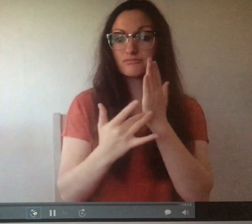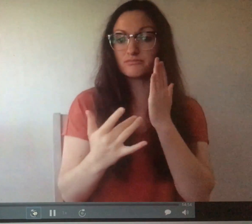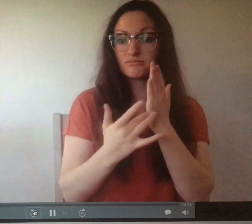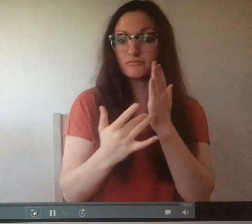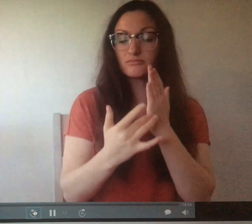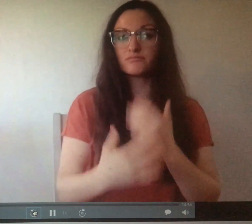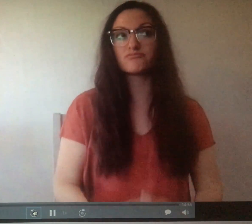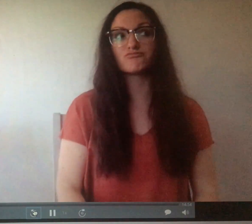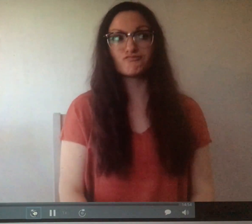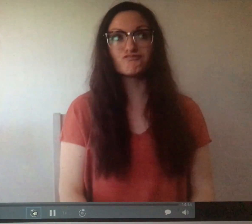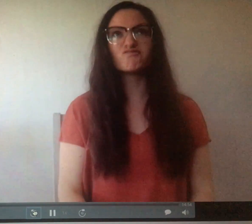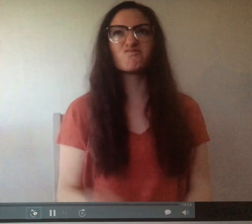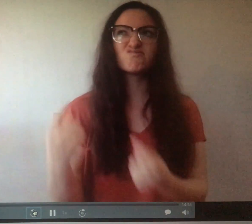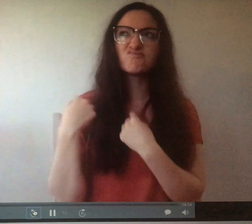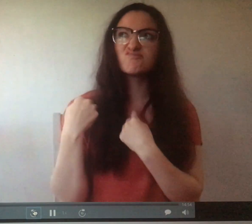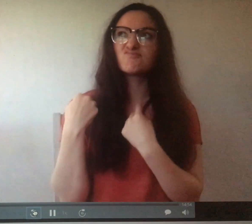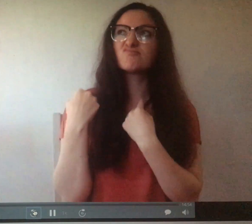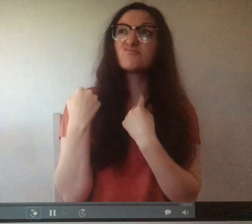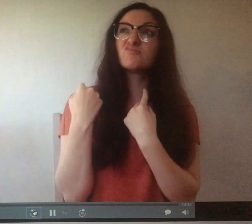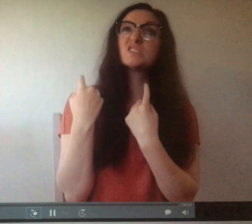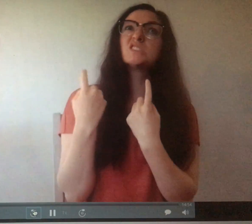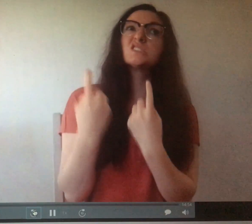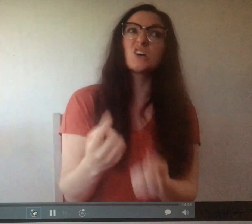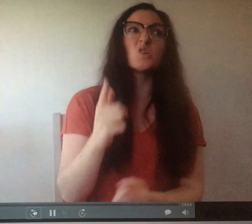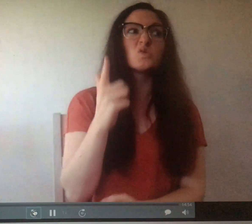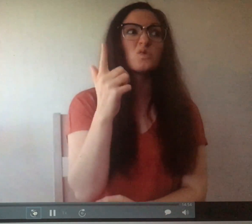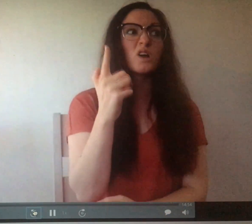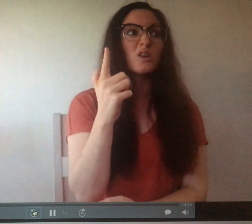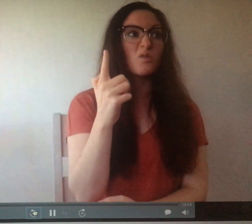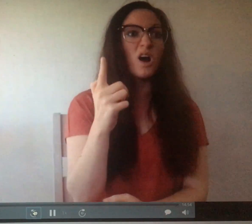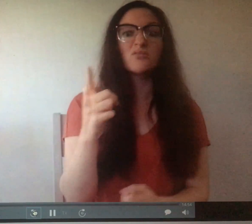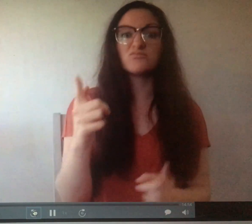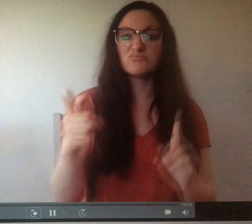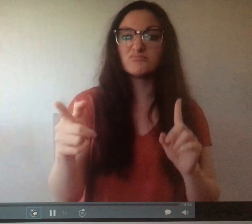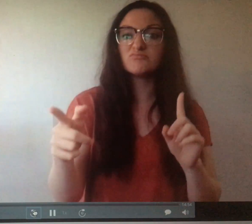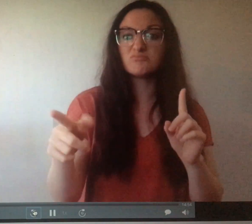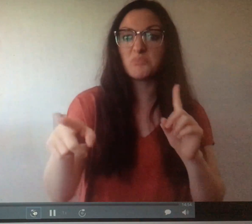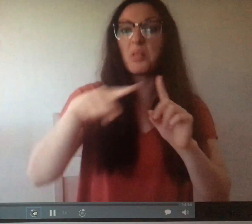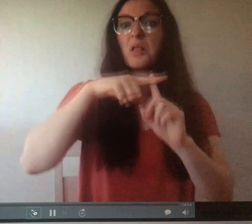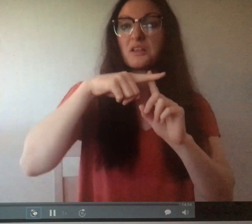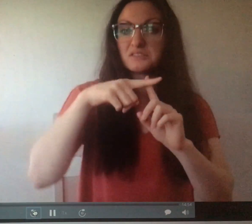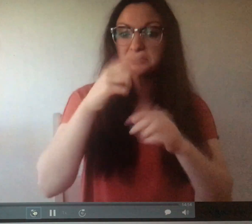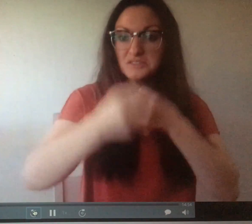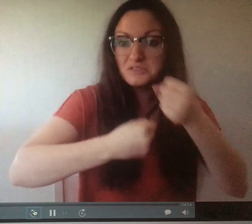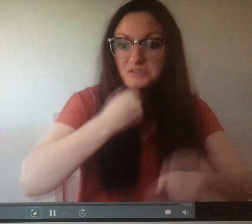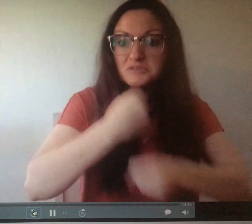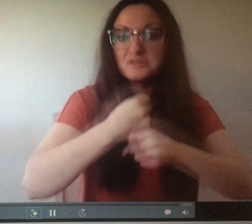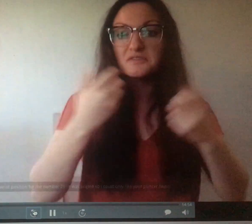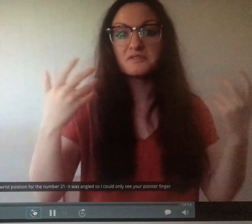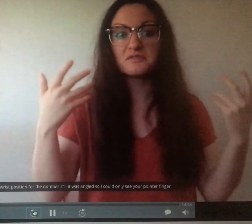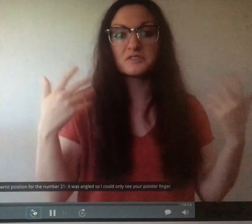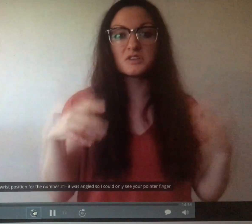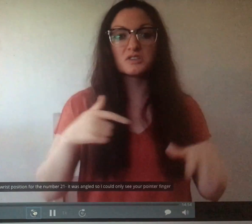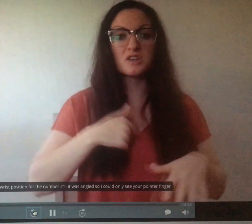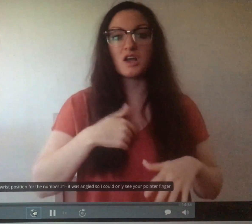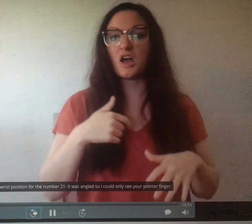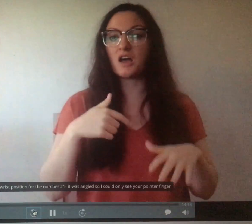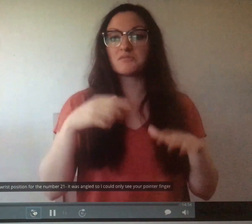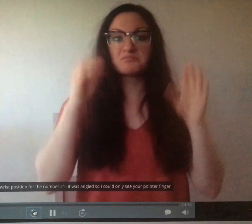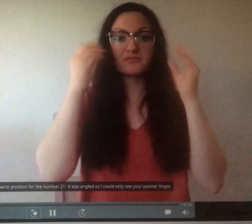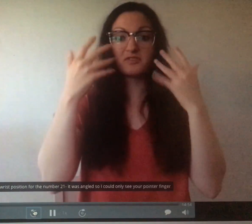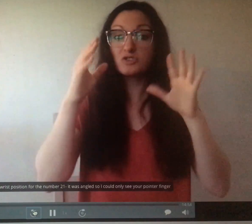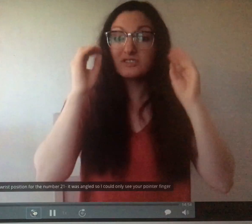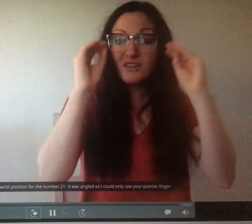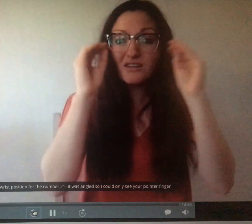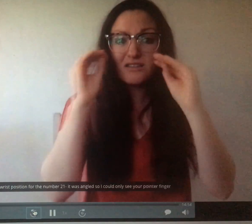last 21 plus years. Probably delivered course content to tens of thousands of students over those